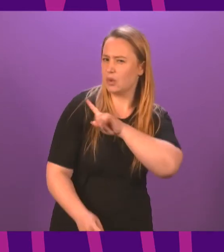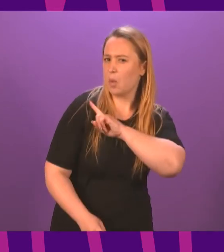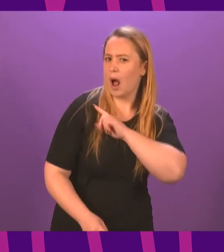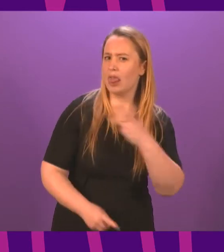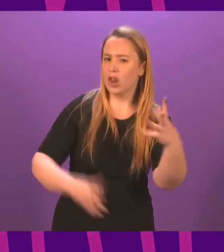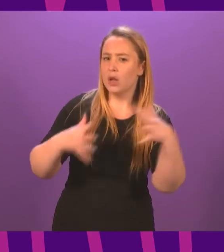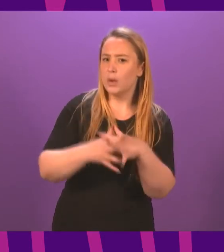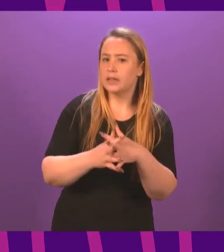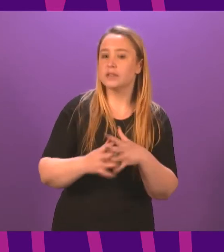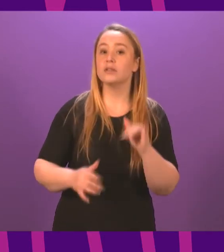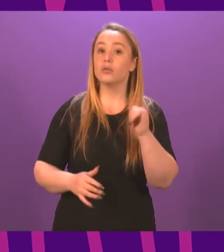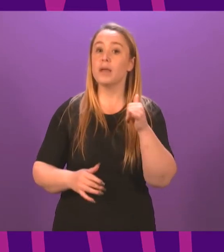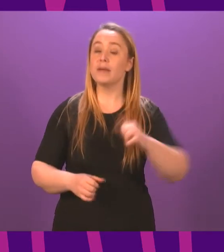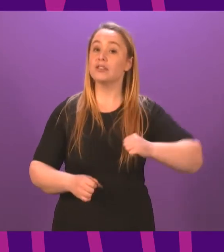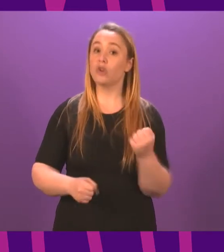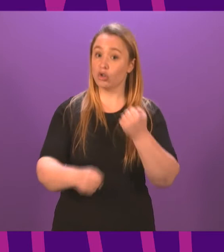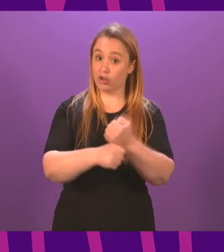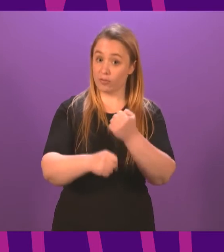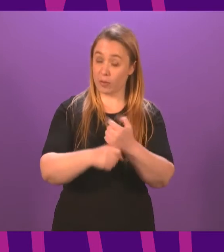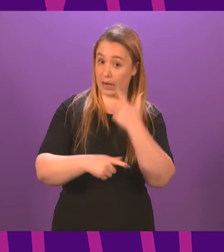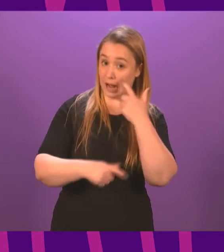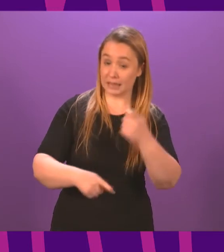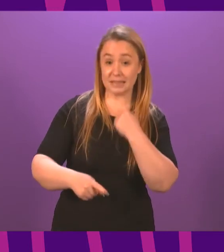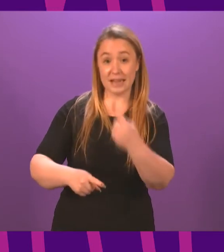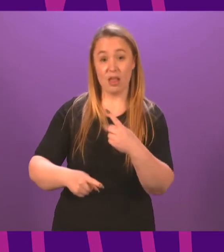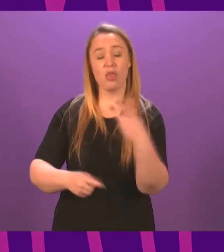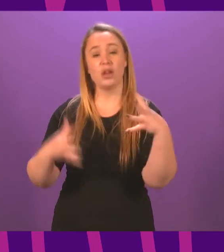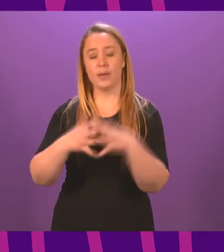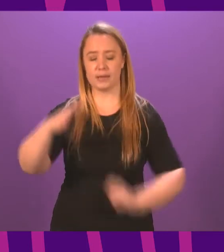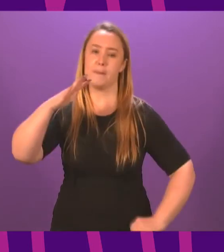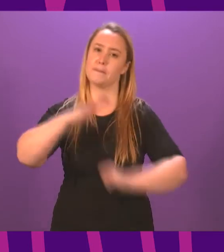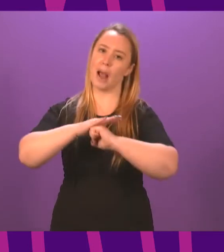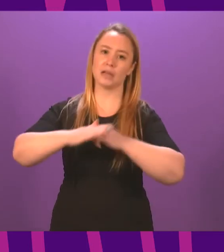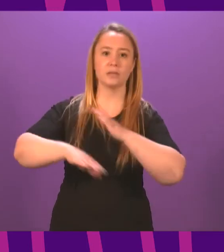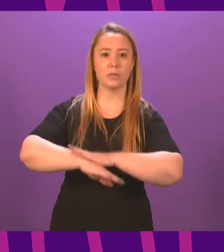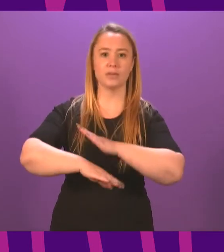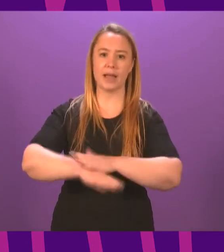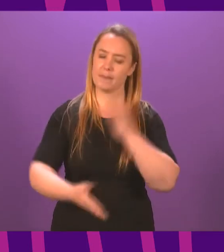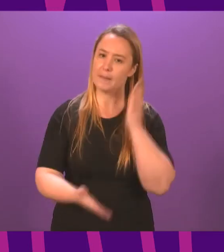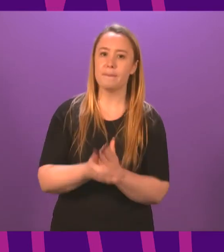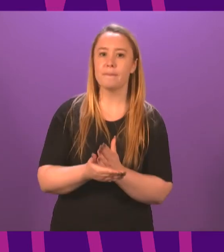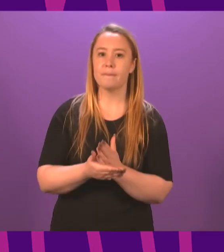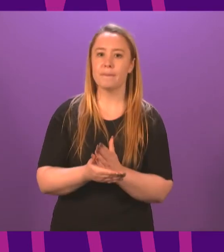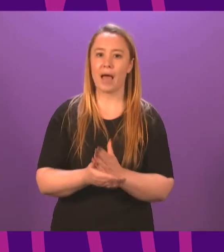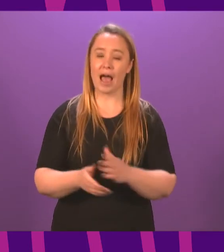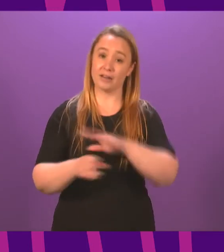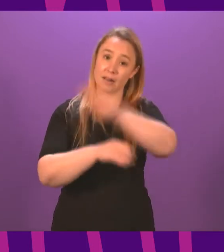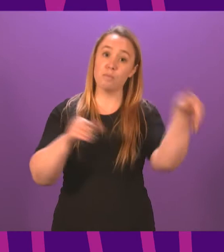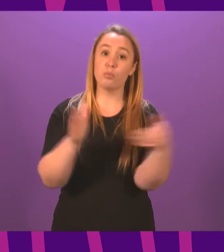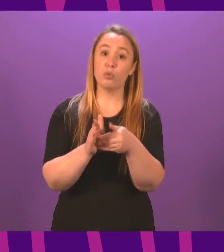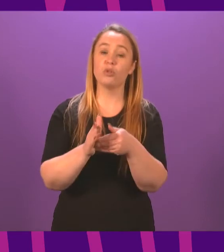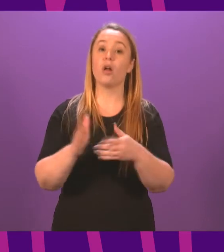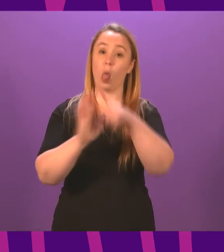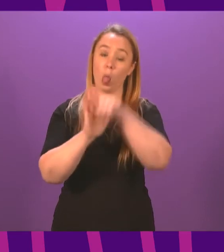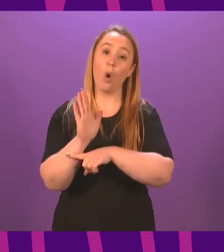would commit to that 3-week time span as an absolute maximum period and enshrining that end date in law. And it's